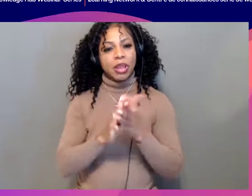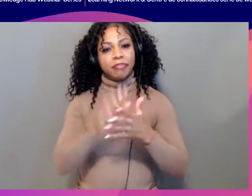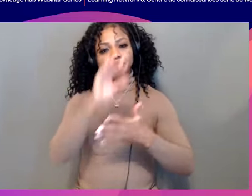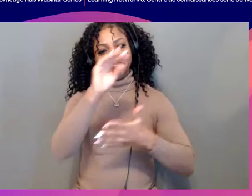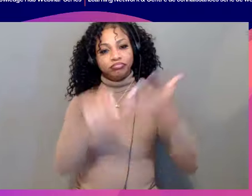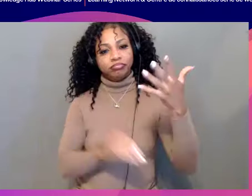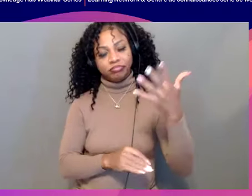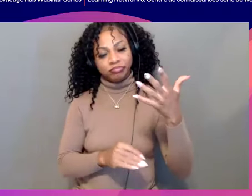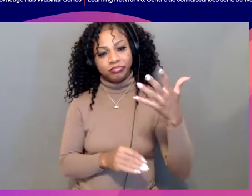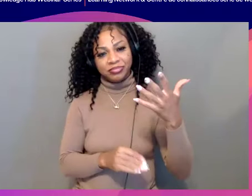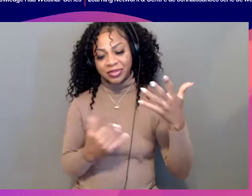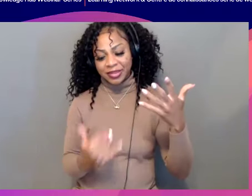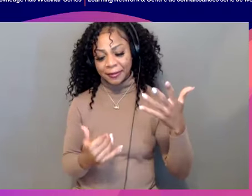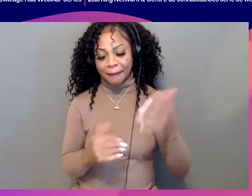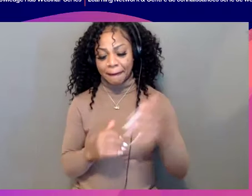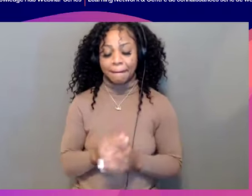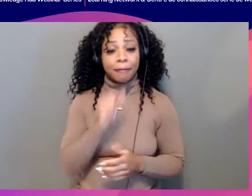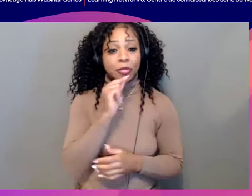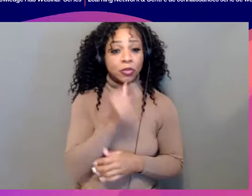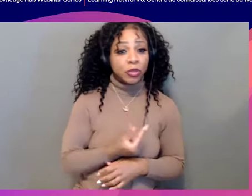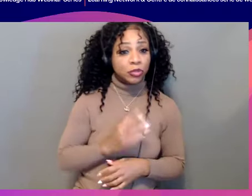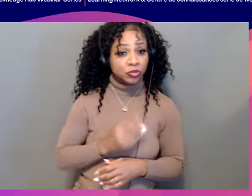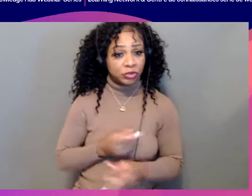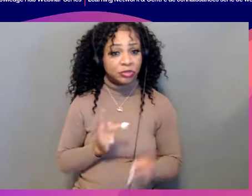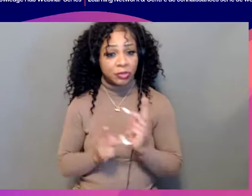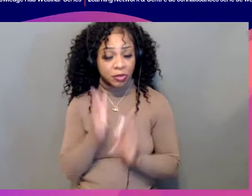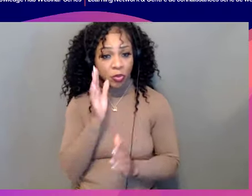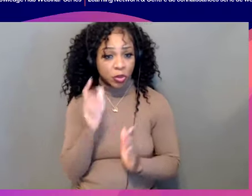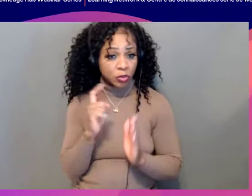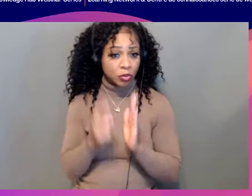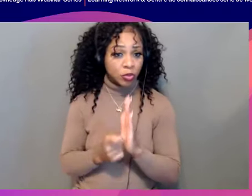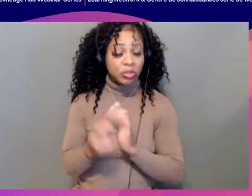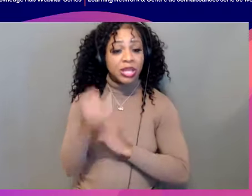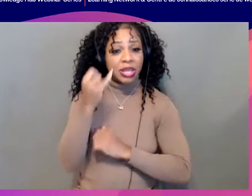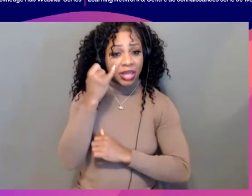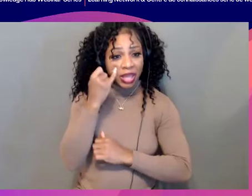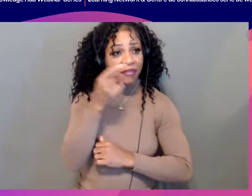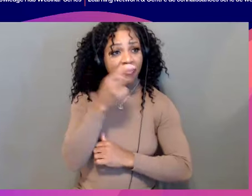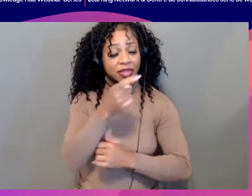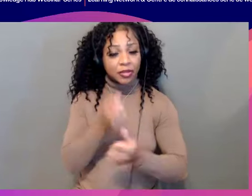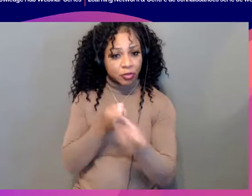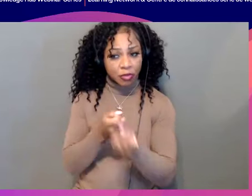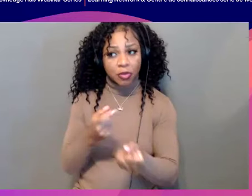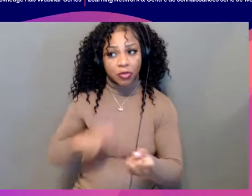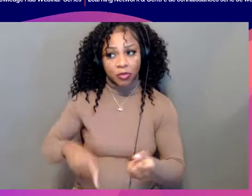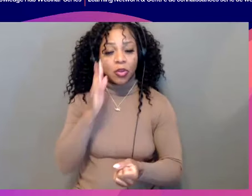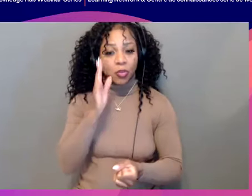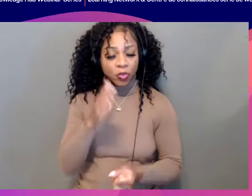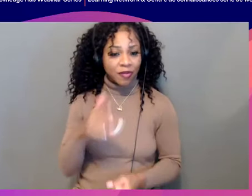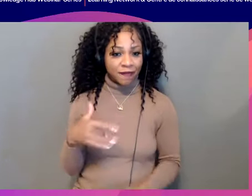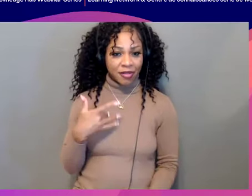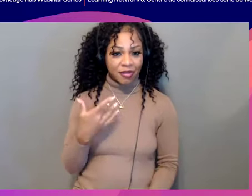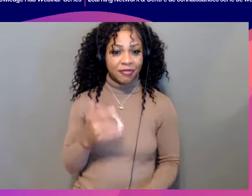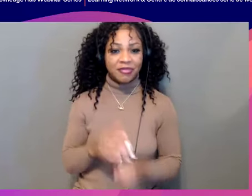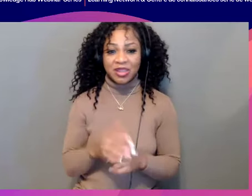And queer and trans people notice if we are represented in a space, we notice it. I will never enter